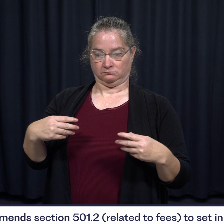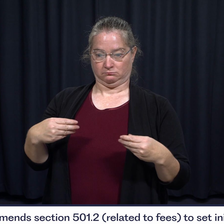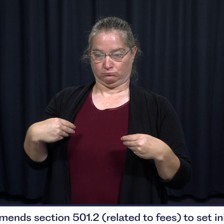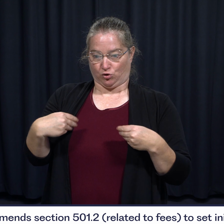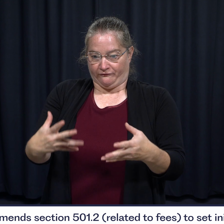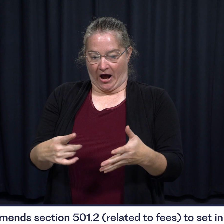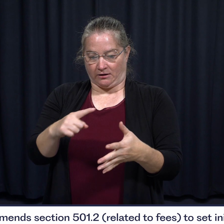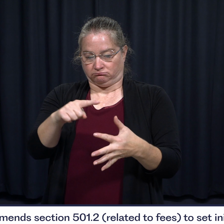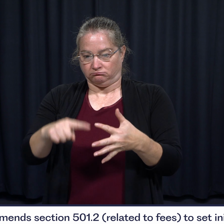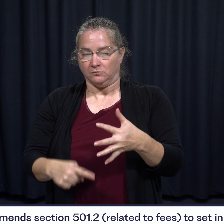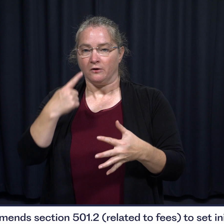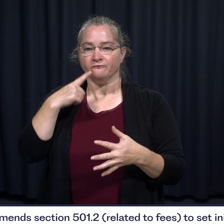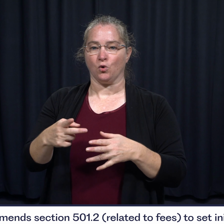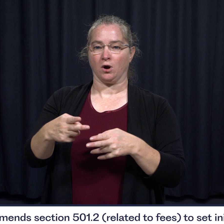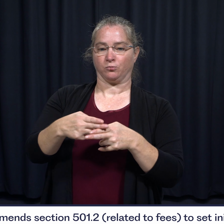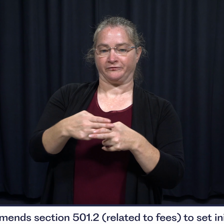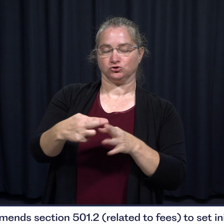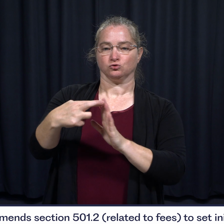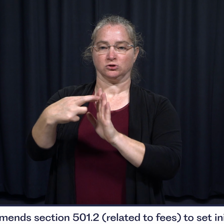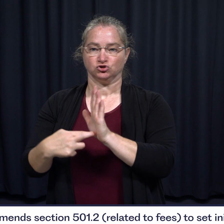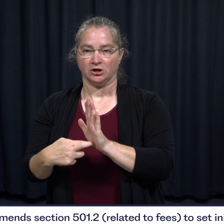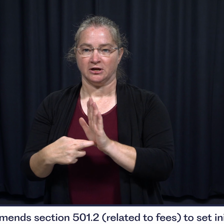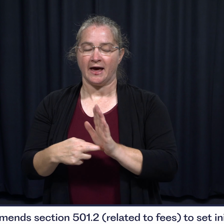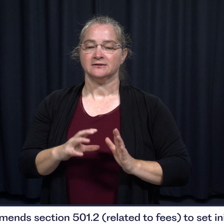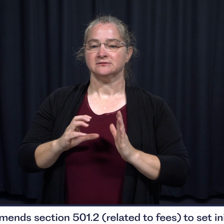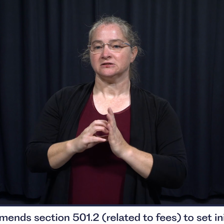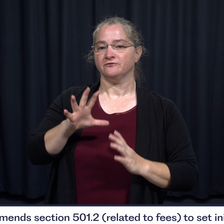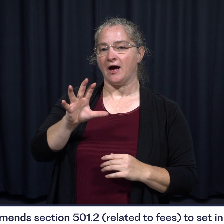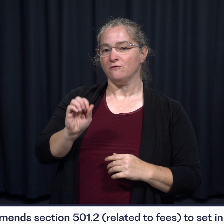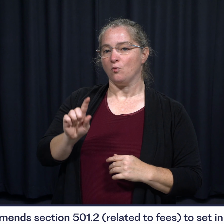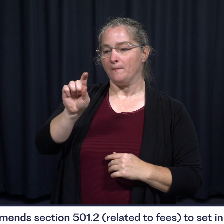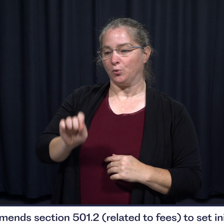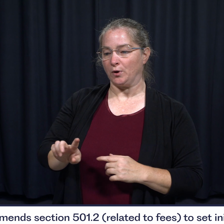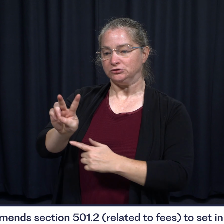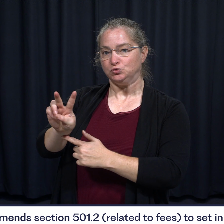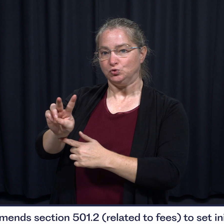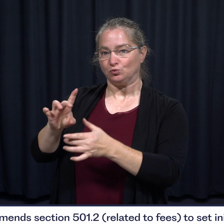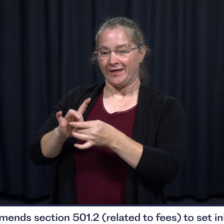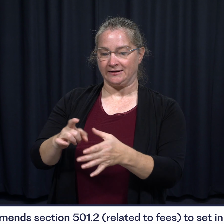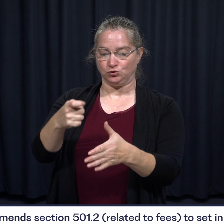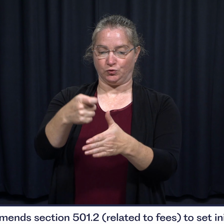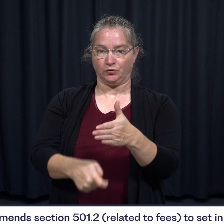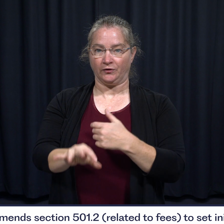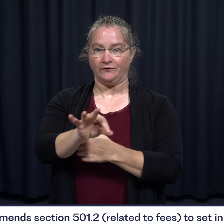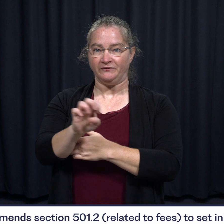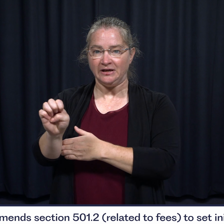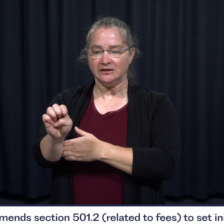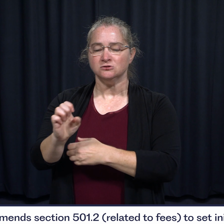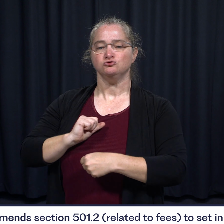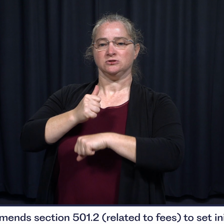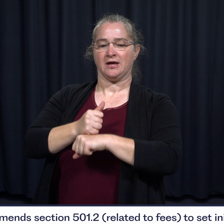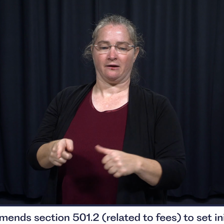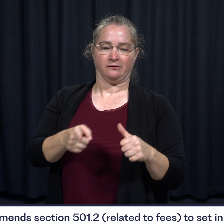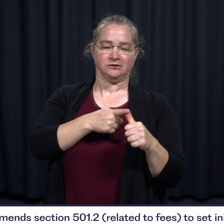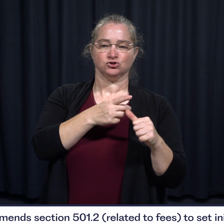Section 501.2 related to fees to set initial and annual renewal fees for the